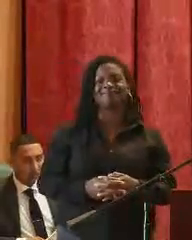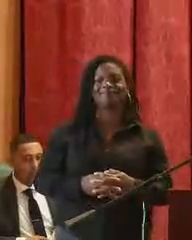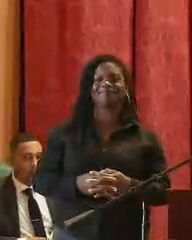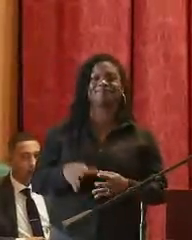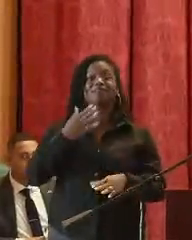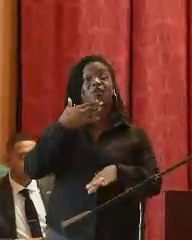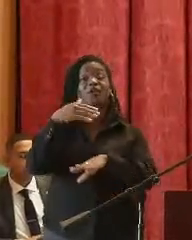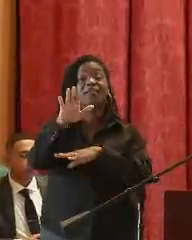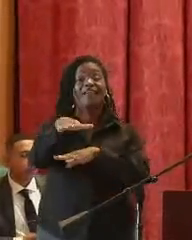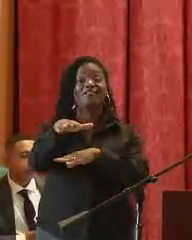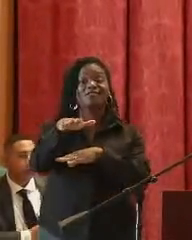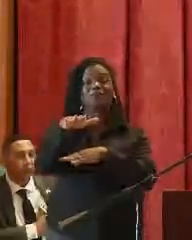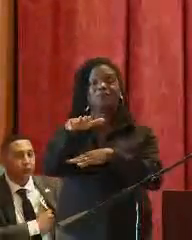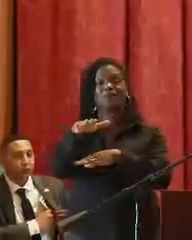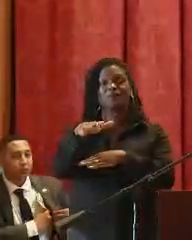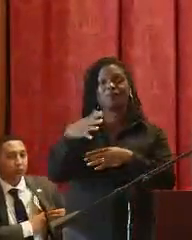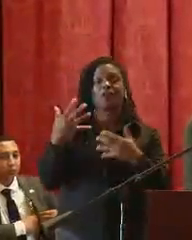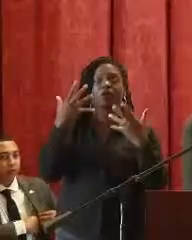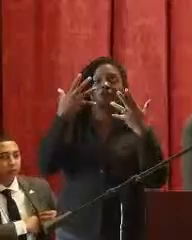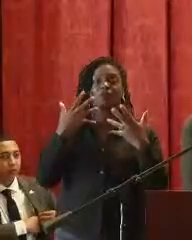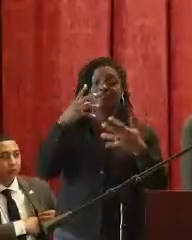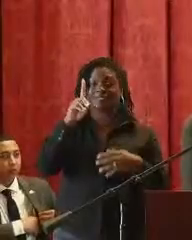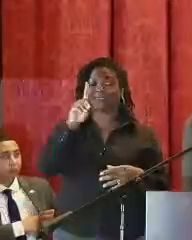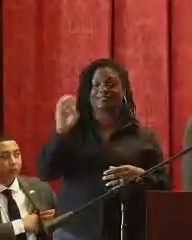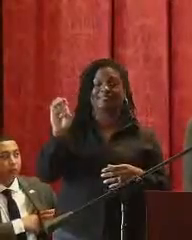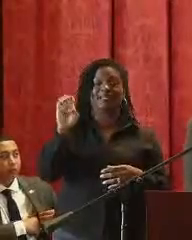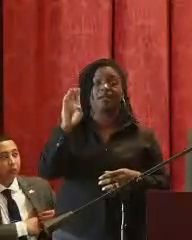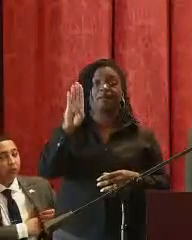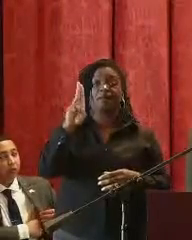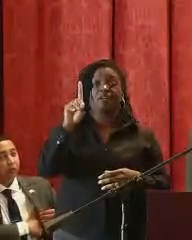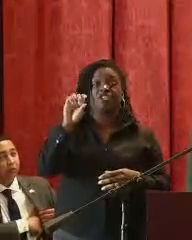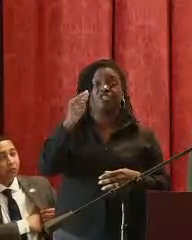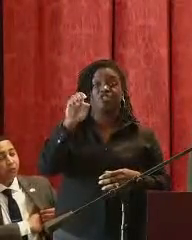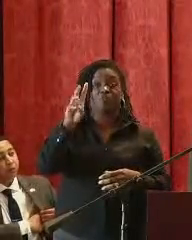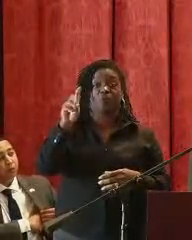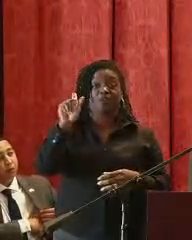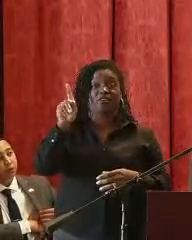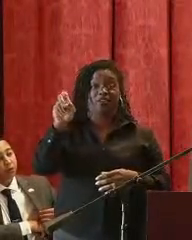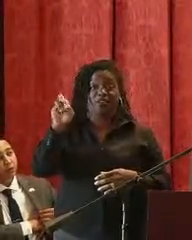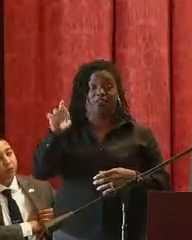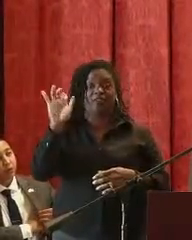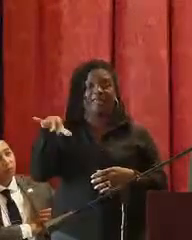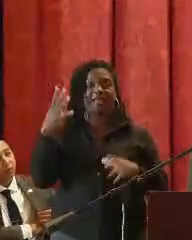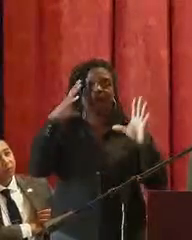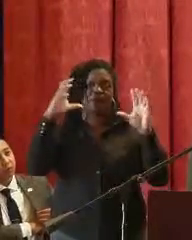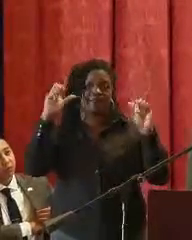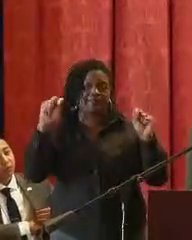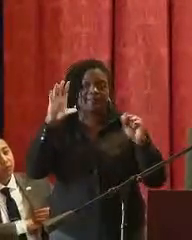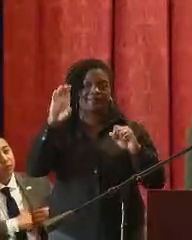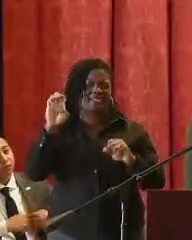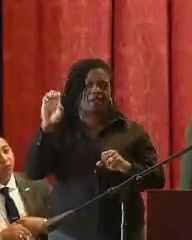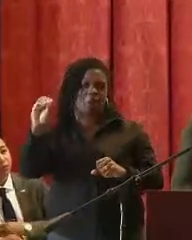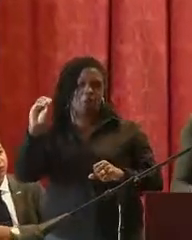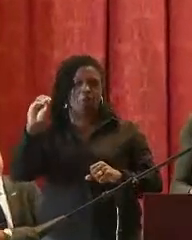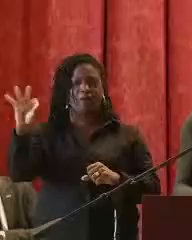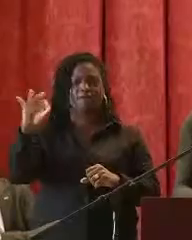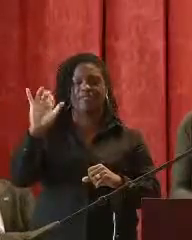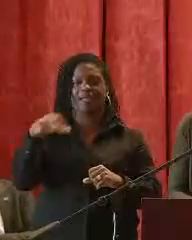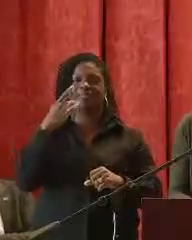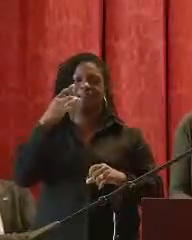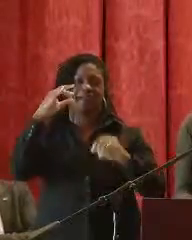Good afternoon. Unfortunately, Dee Budgewater, President and CEO of Lighthouse Louisiana, could not be with us today.